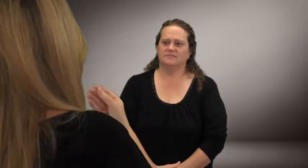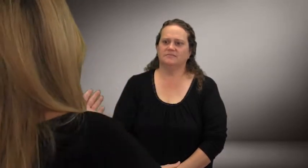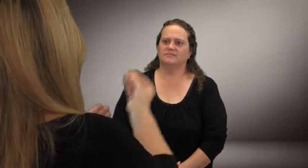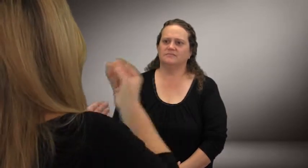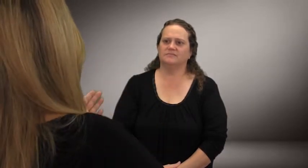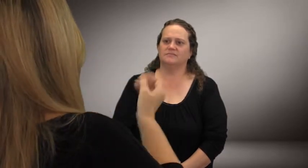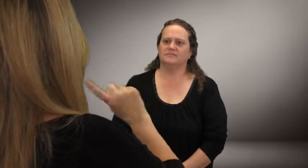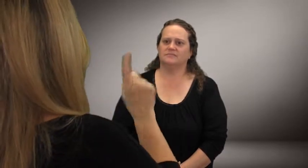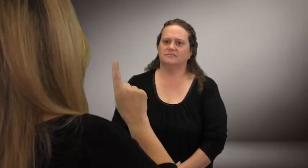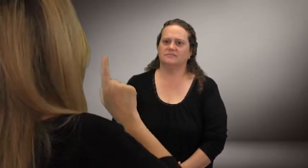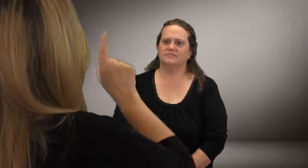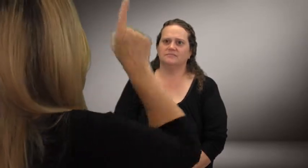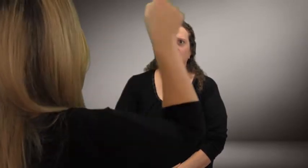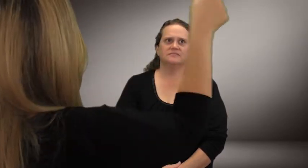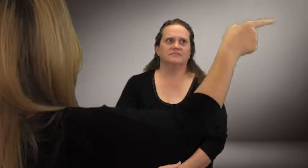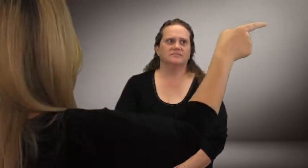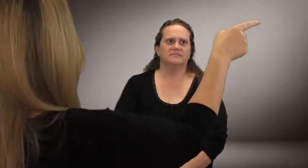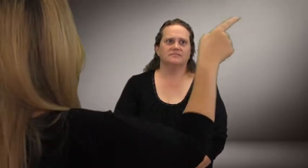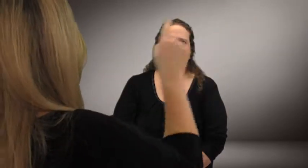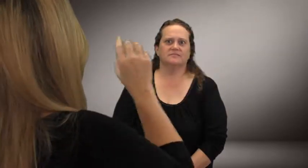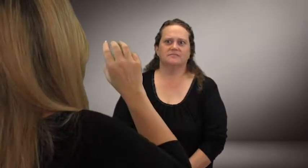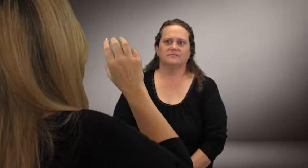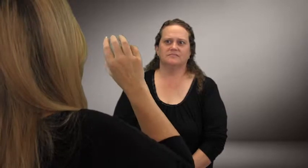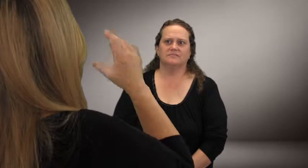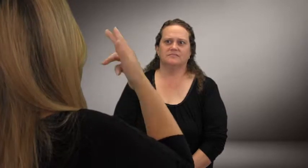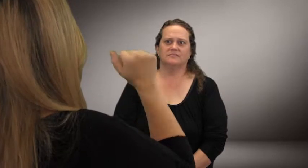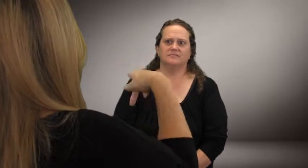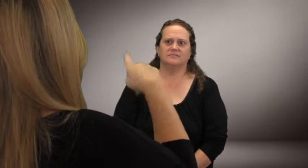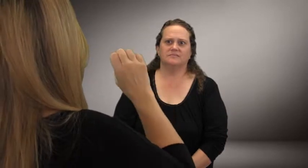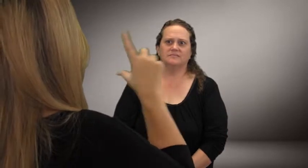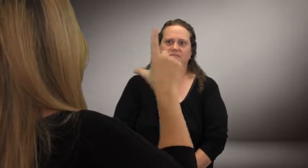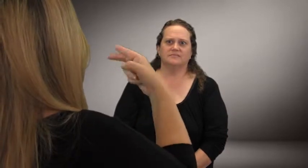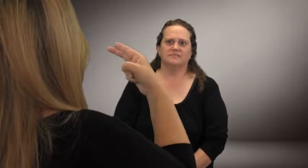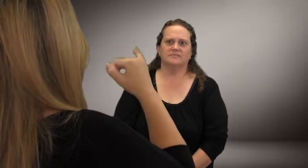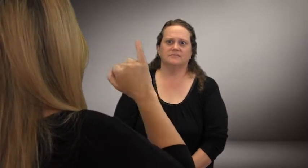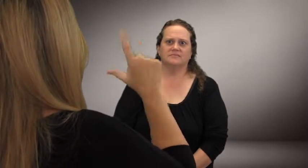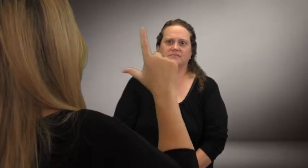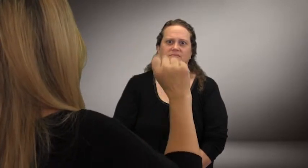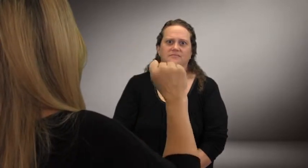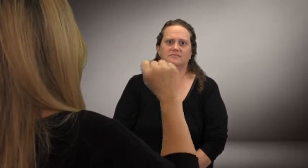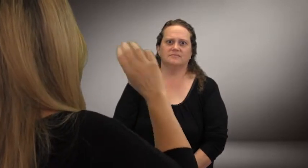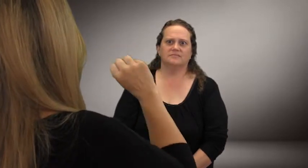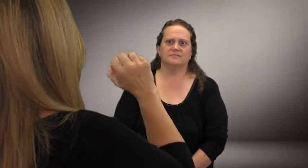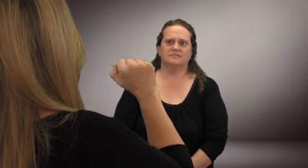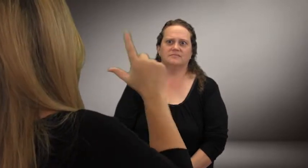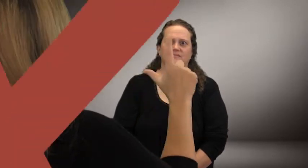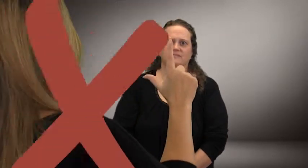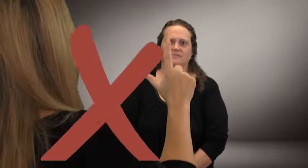she loves shopping. She loves to go to the Chapel Hills Mall.